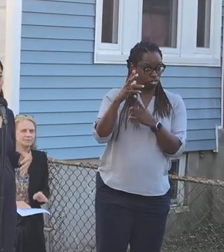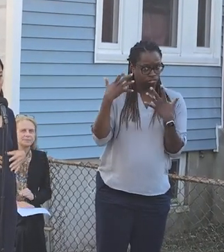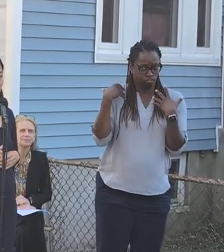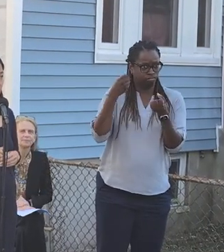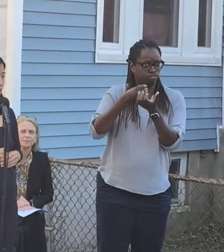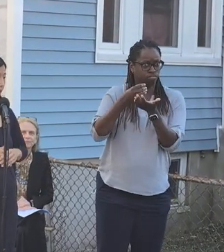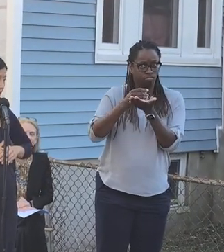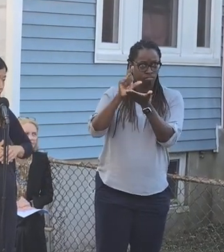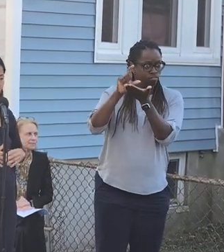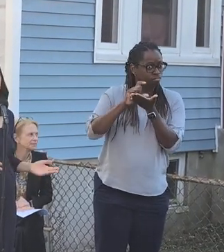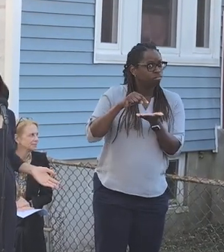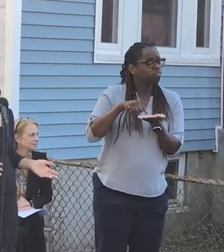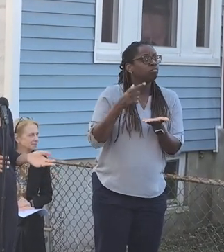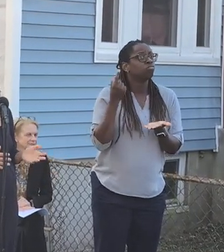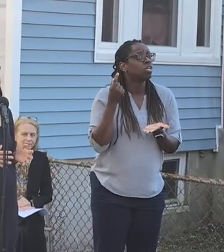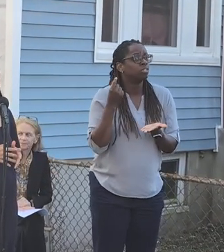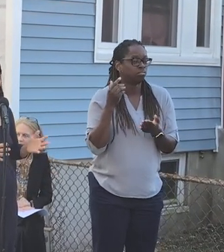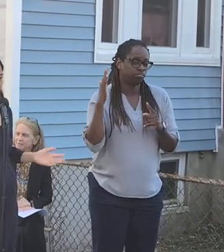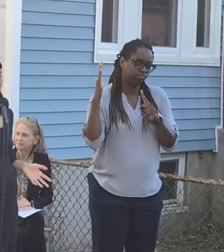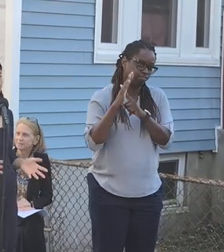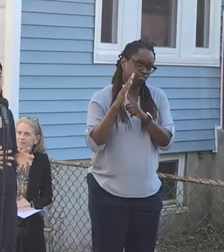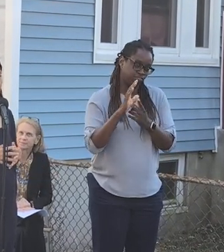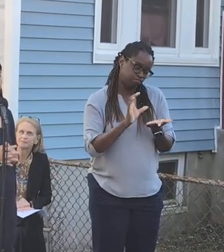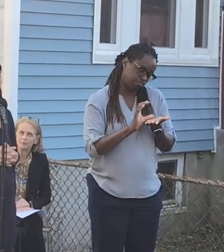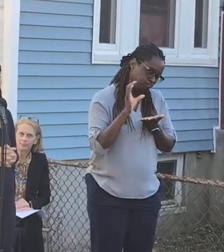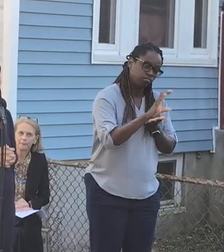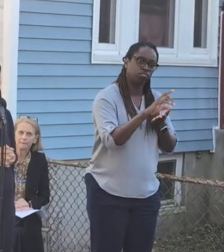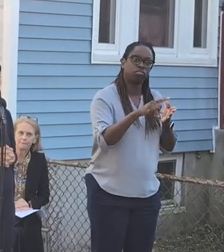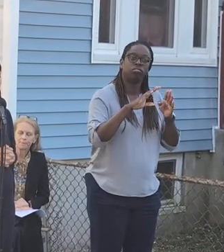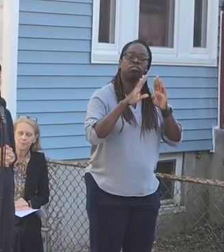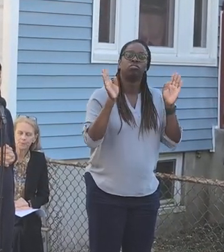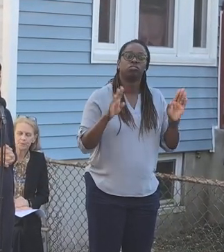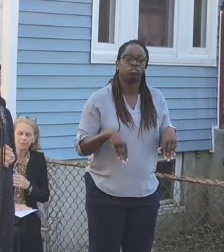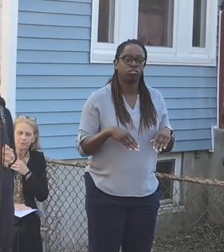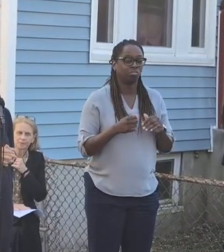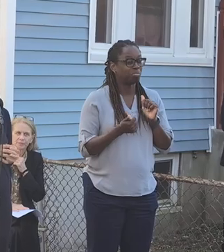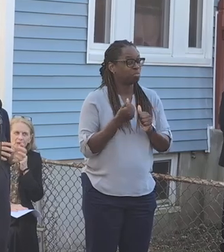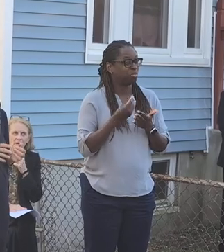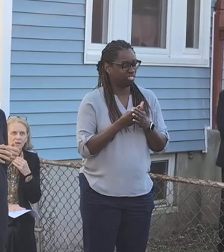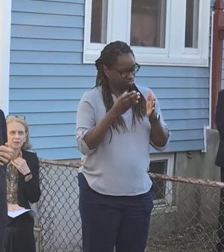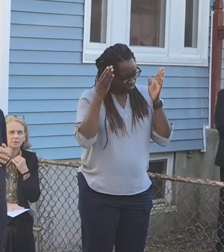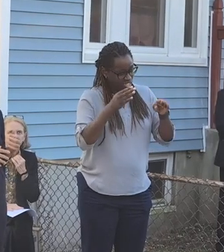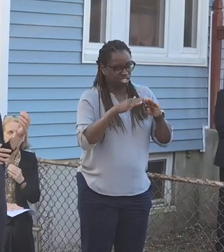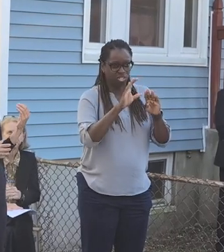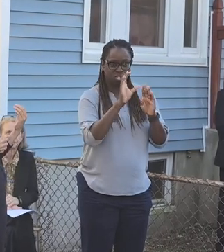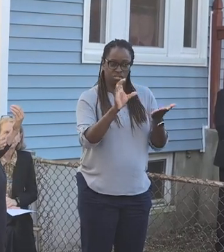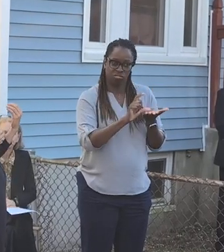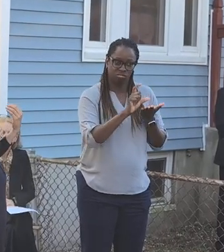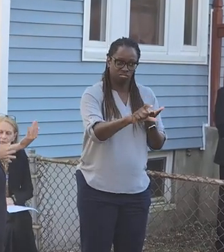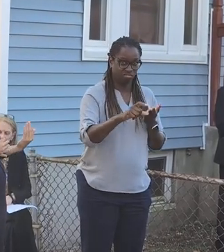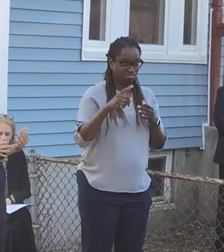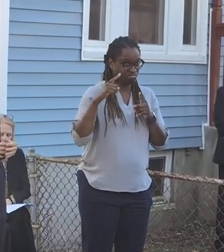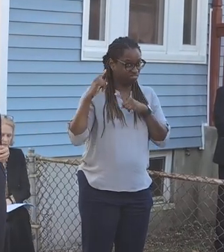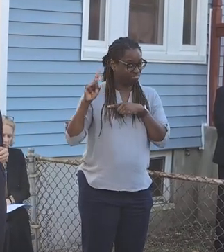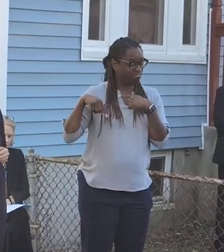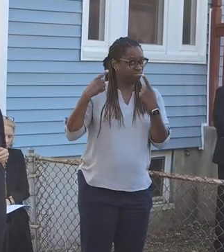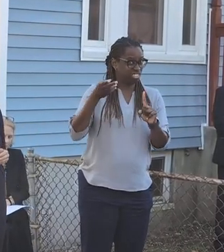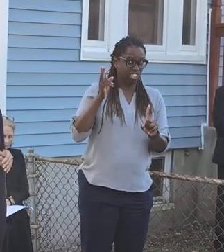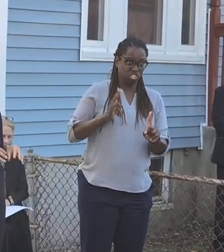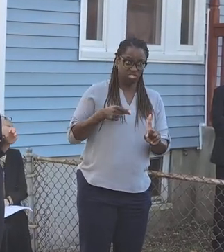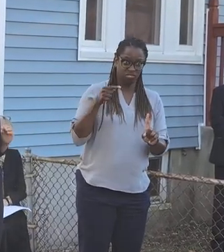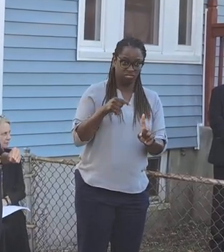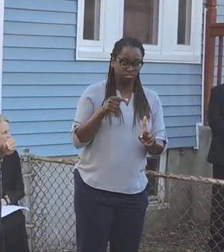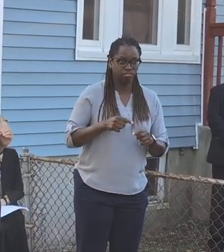in housing at any other time, compared to any other time in the city's history. It's funding for stabilizing